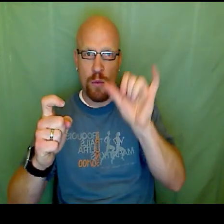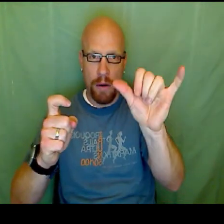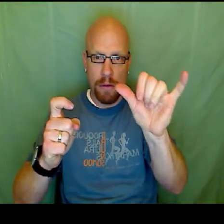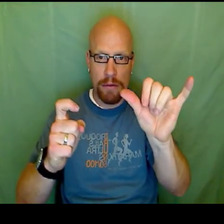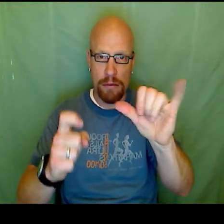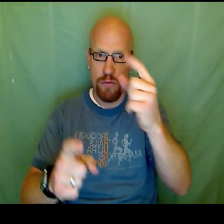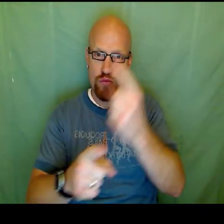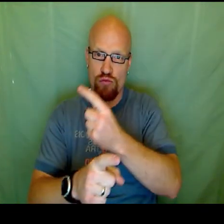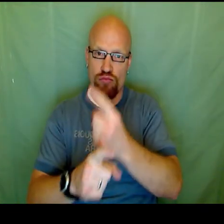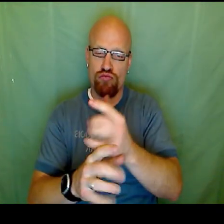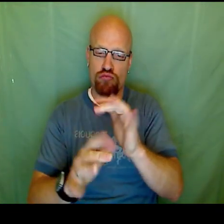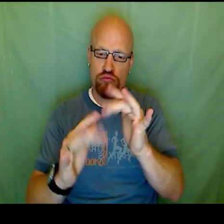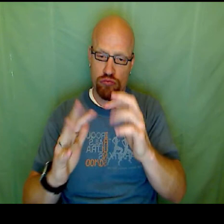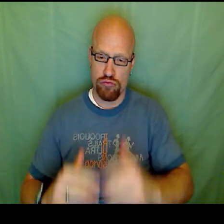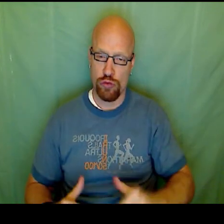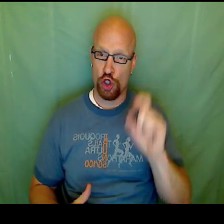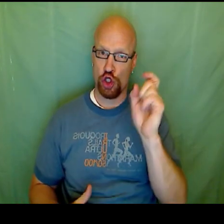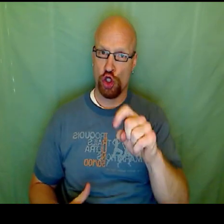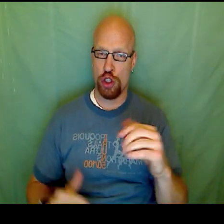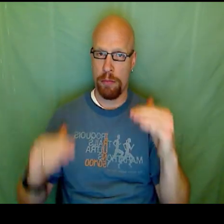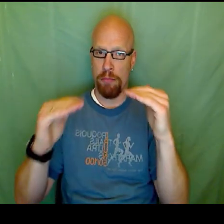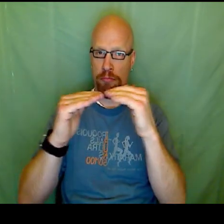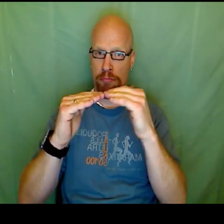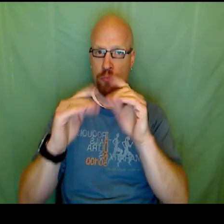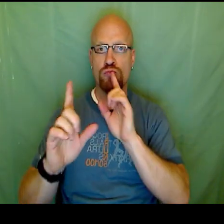and then y gets replaced with 6.